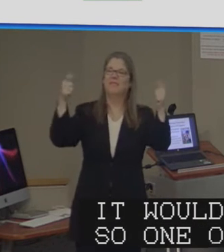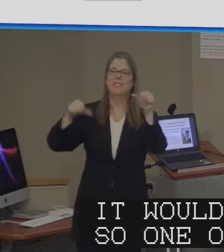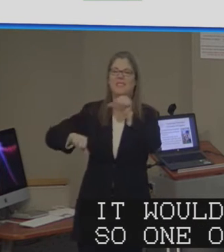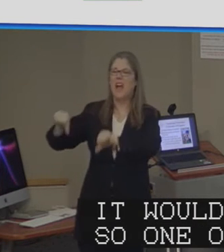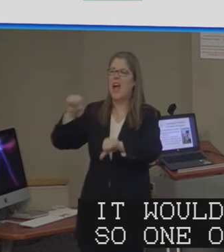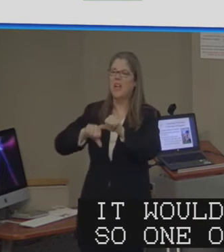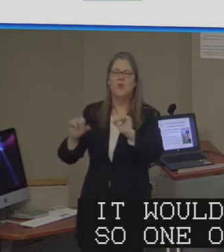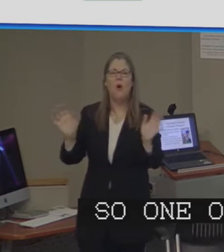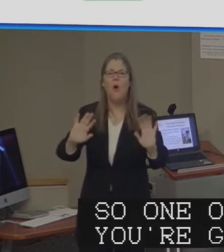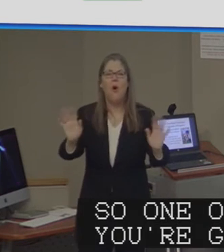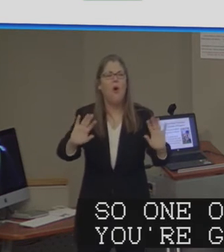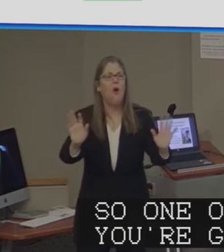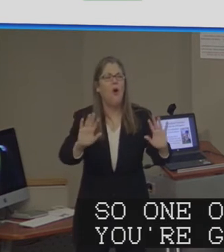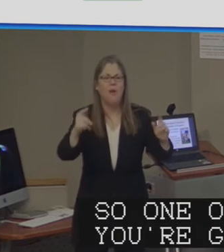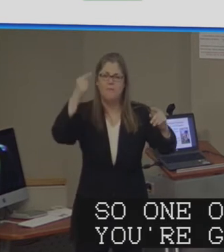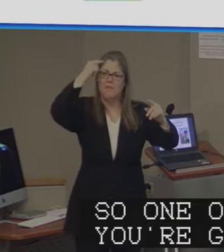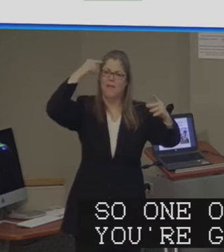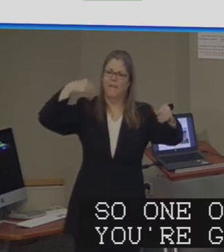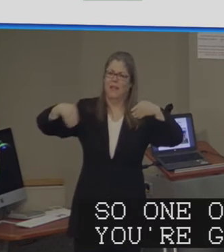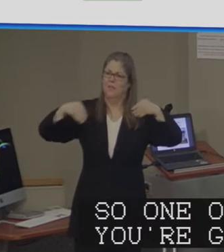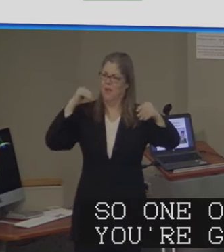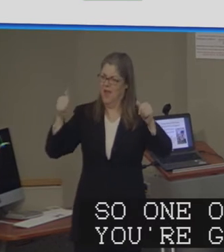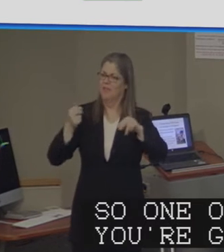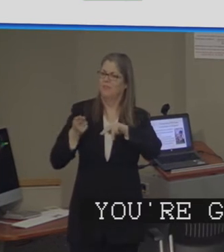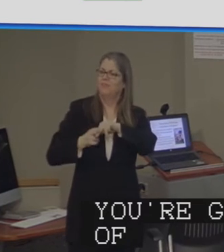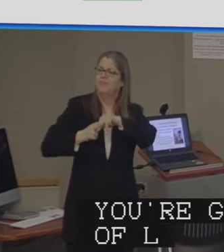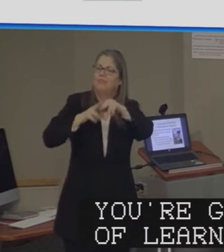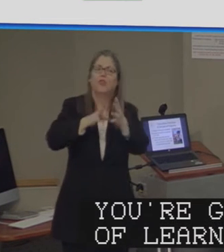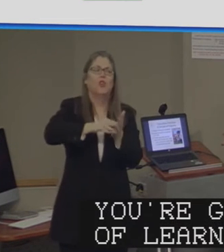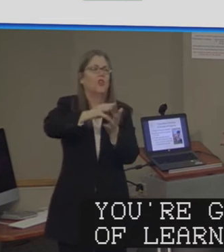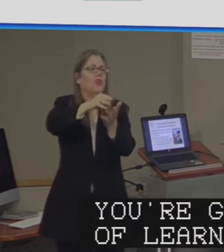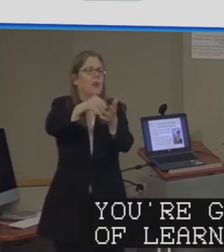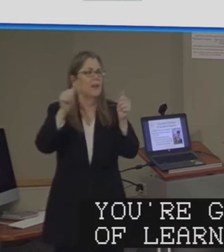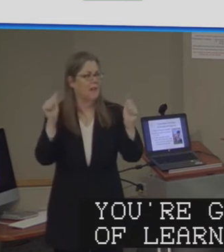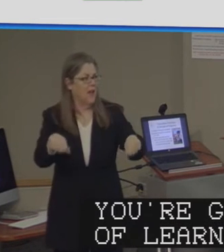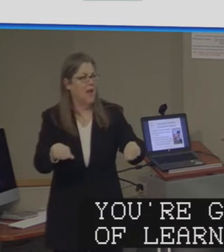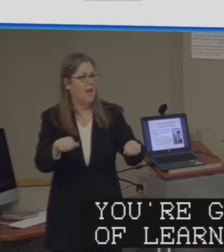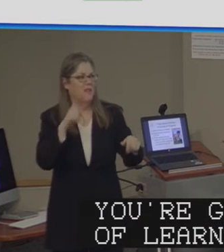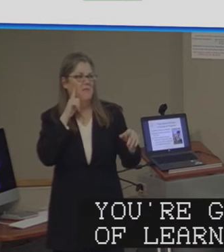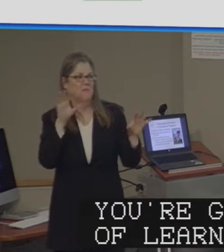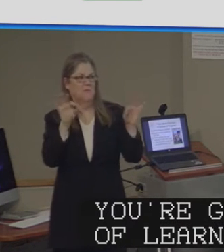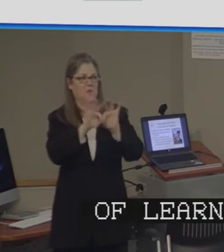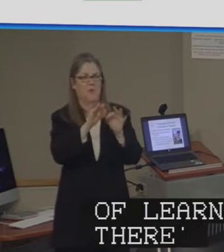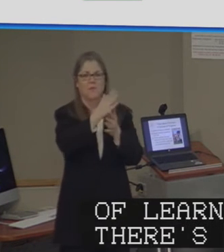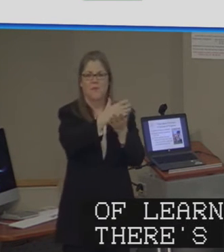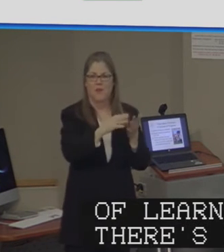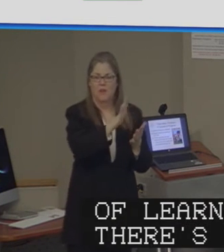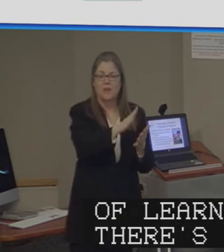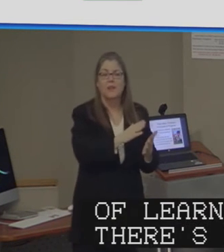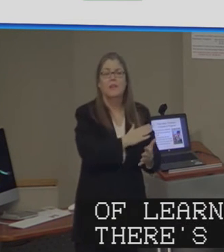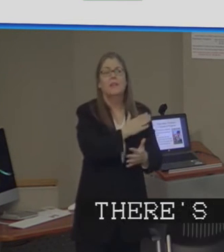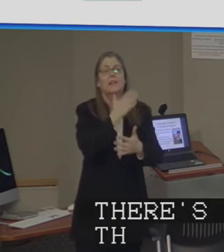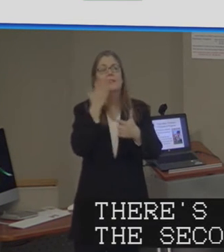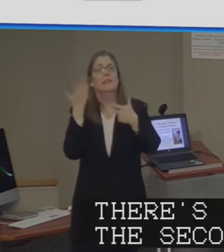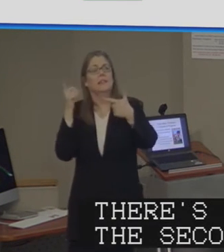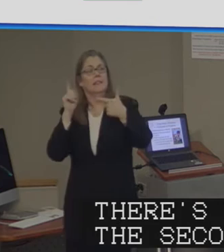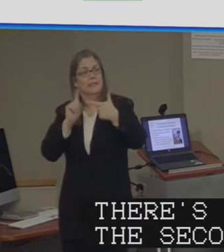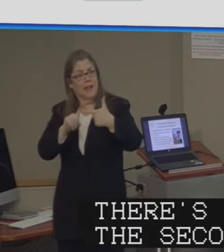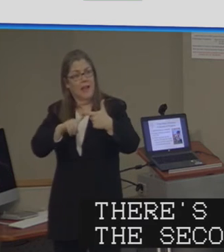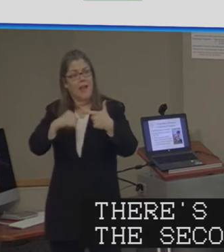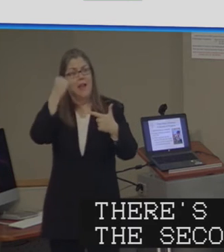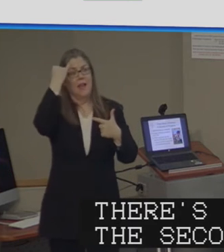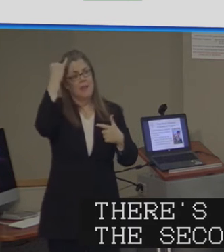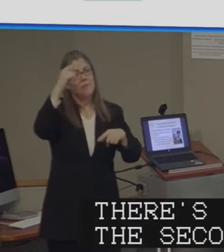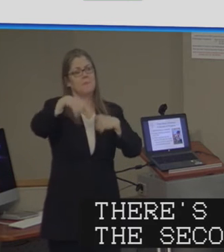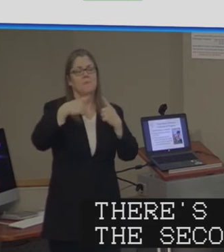there's malleability there. The second idea, and you know, I kind of was already arguing for it, that